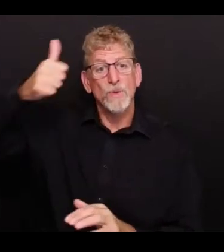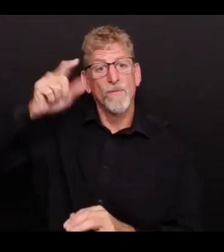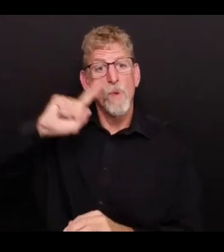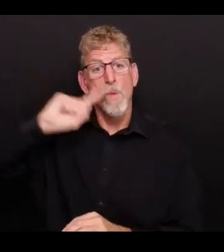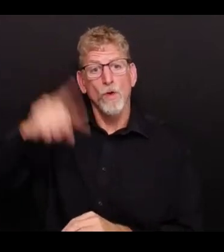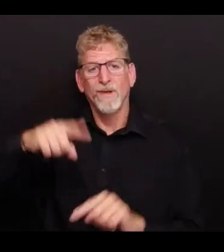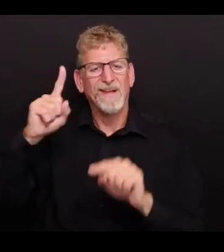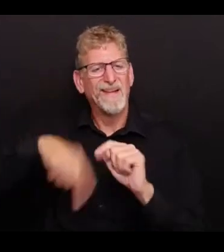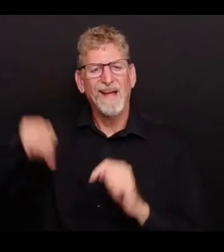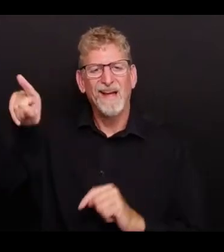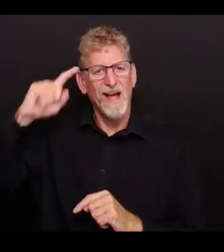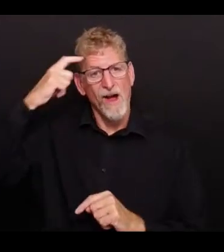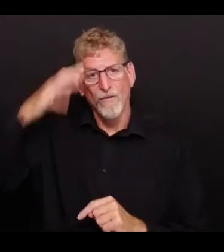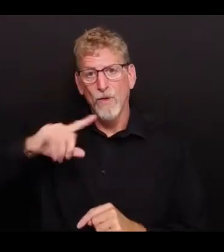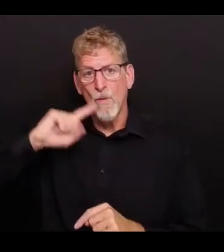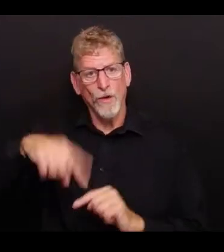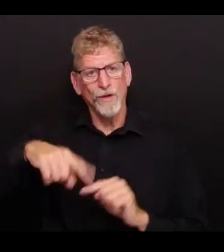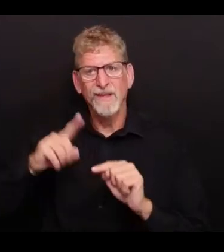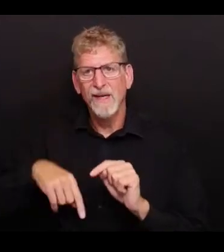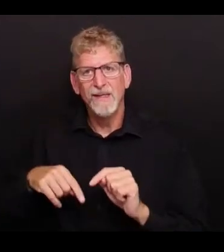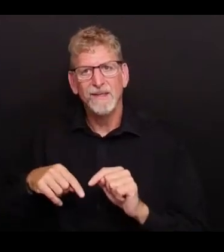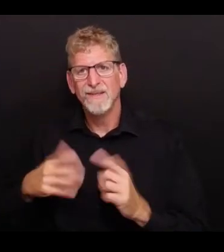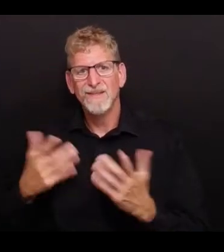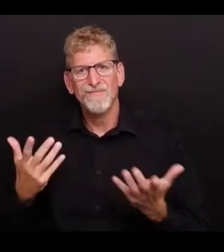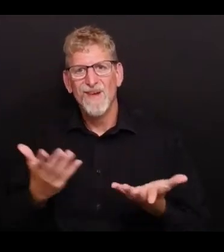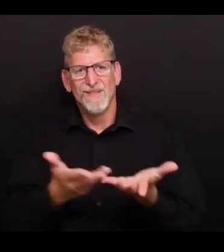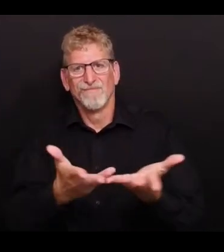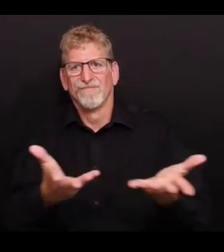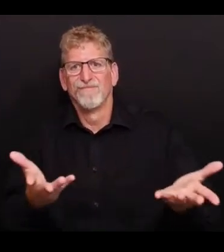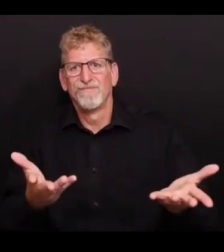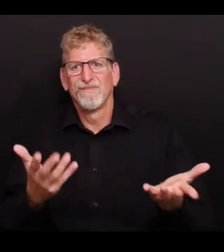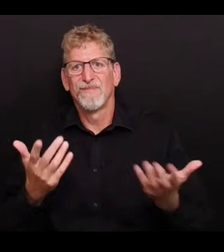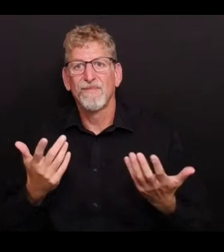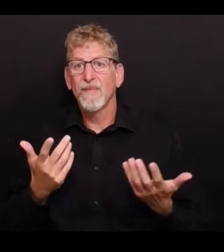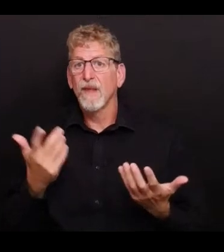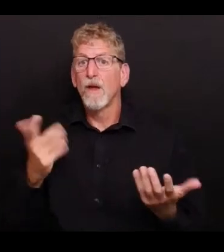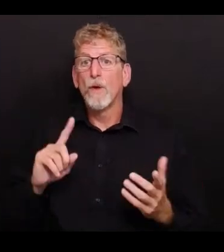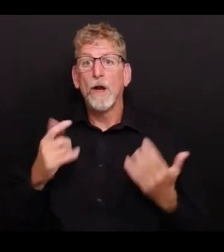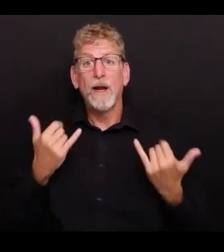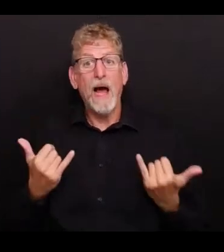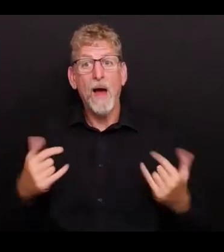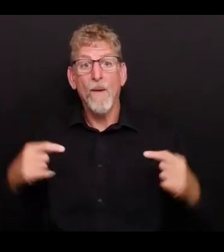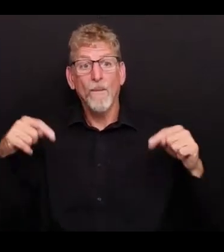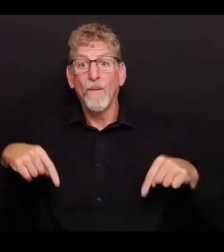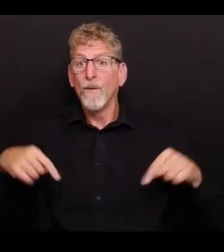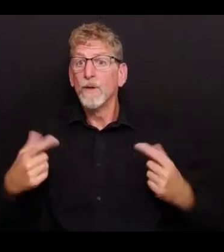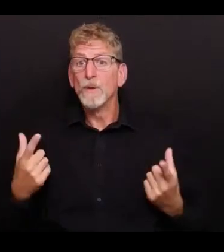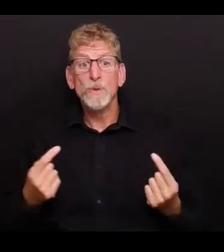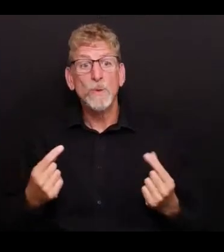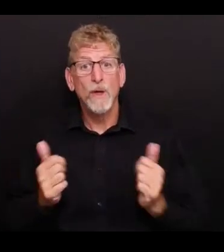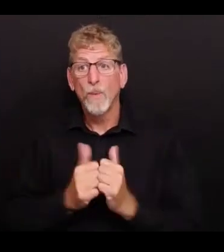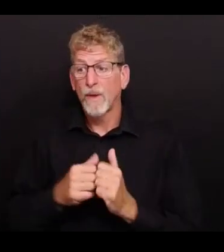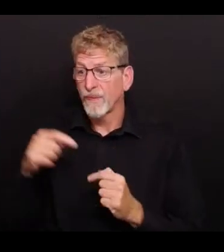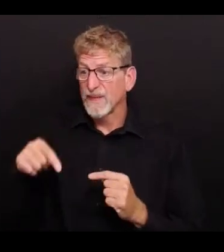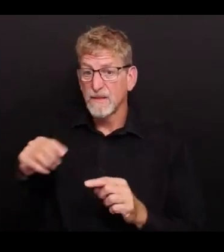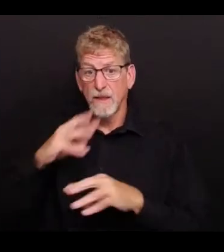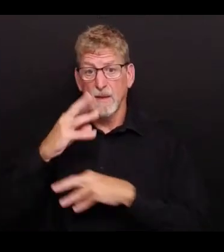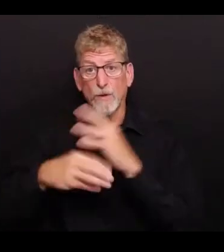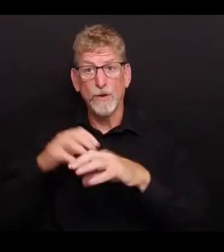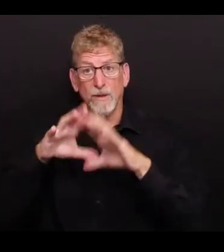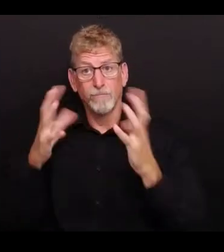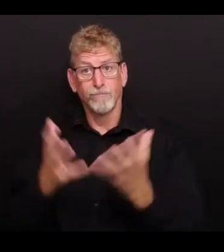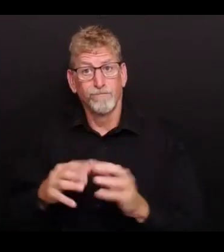he's further said that given where we are in the pandemic, given the discussions at the end of the legislative session,